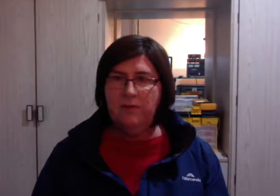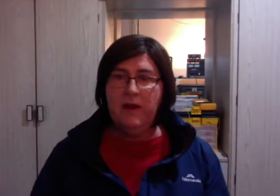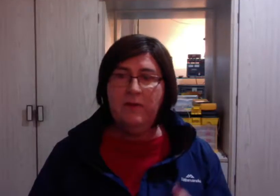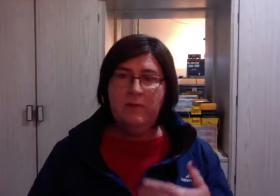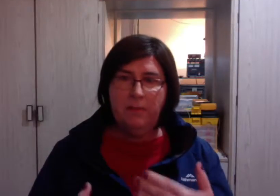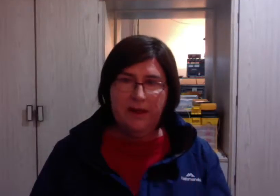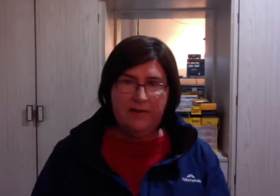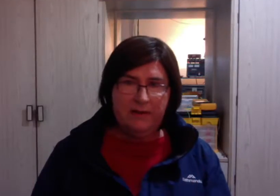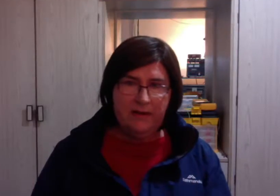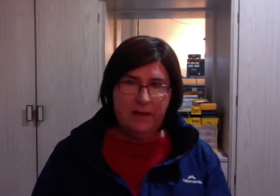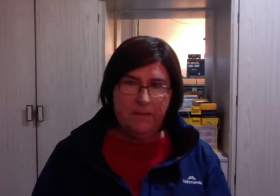and replacing them.